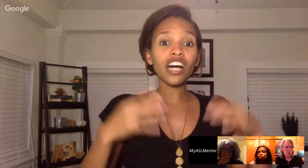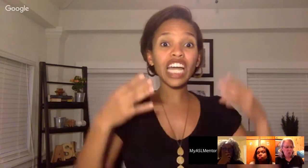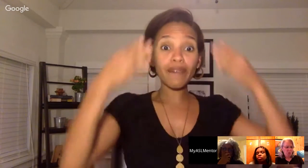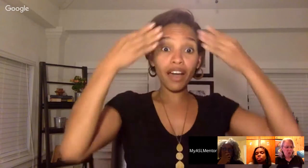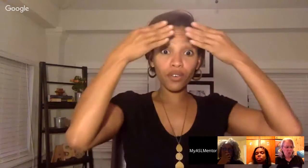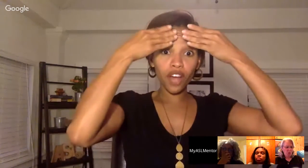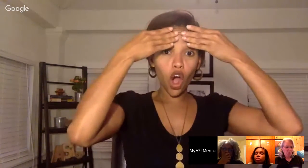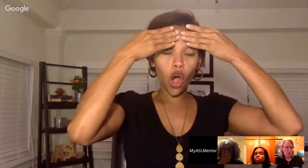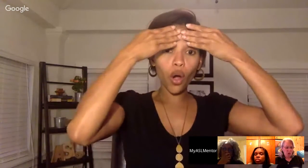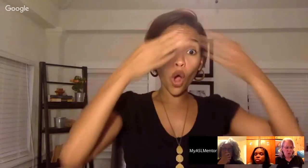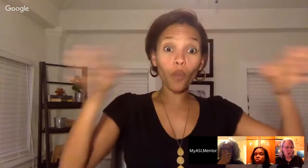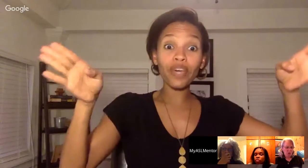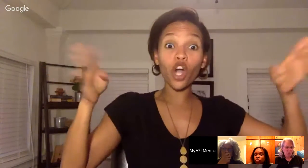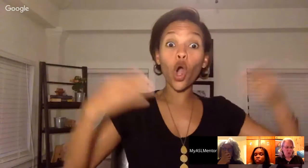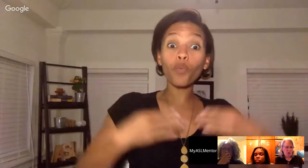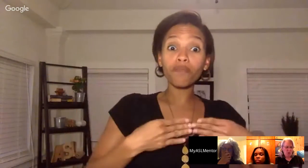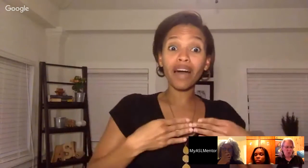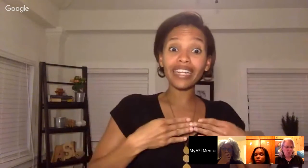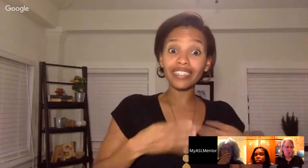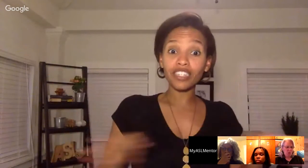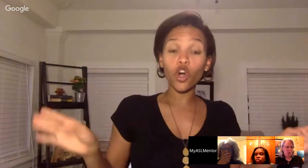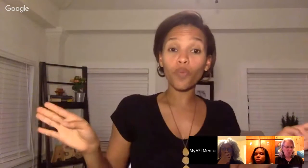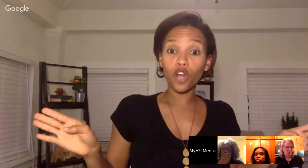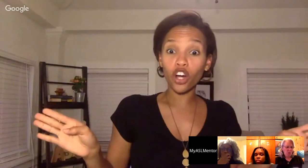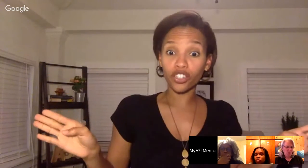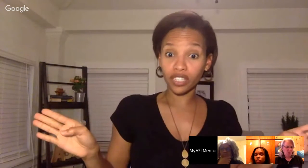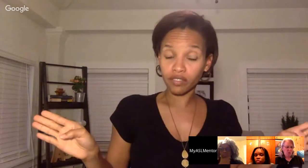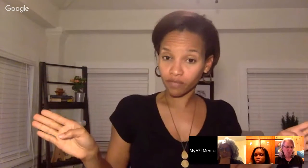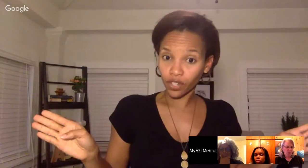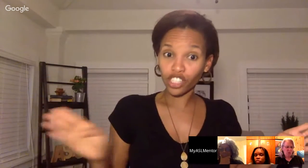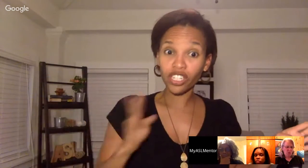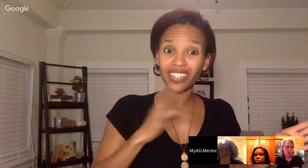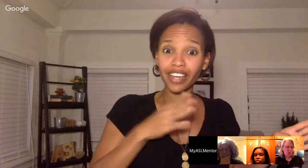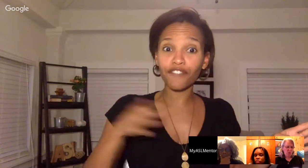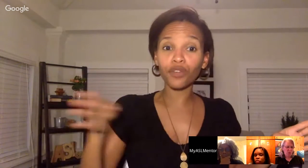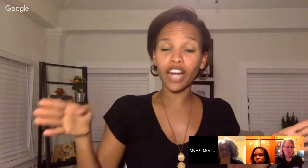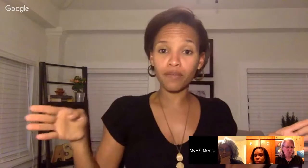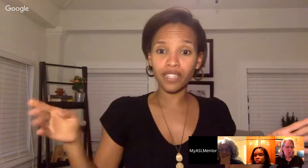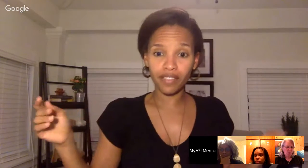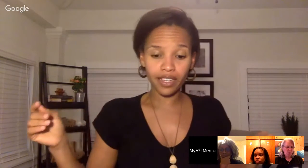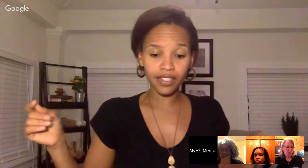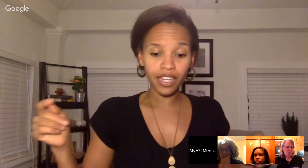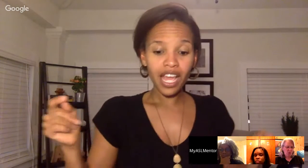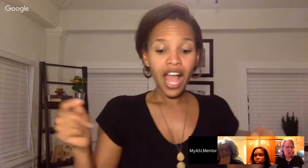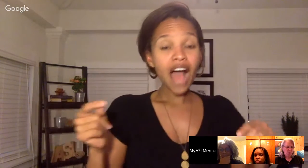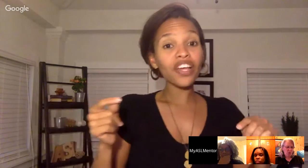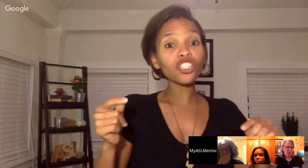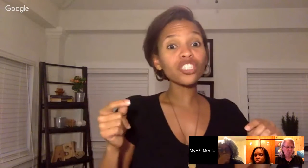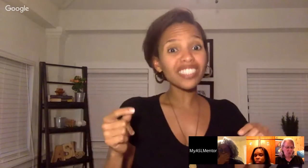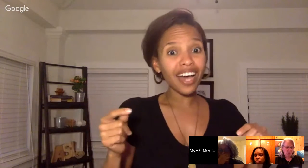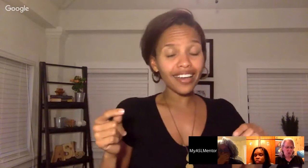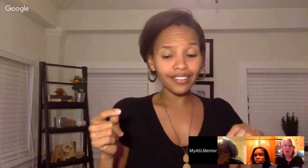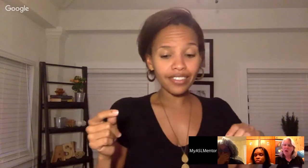she's talking about being open-minded and open-hearted. Okay, she does that a few times in this. And then she